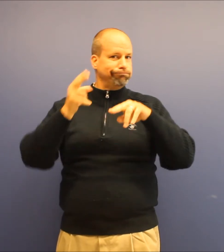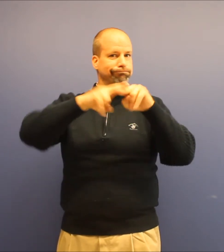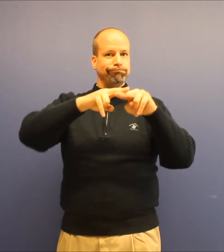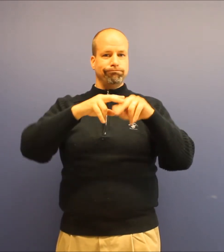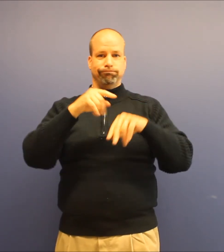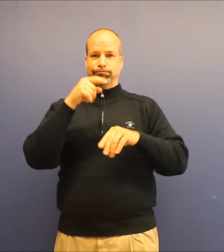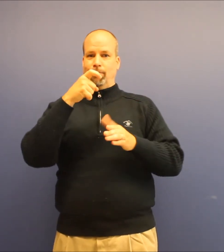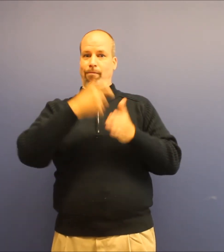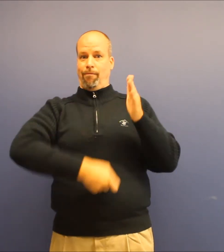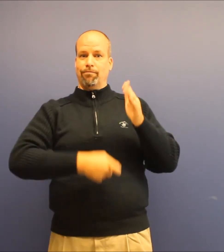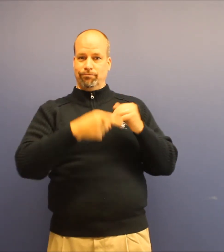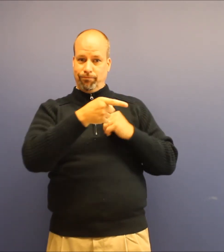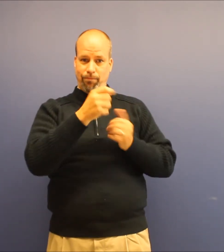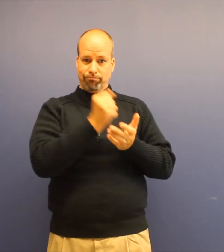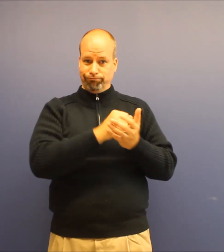higher income people.